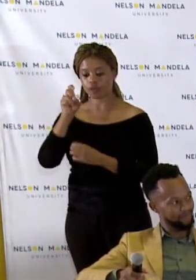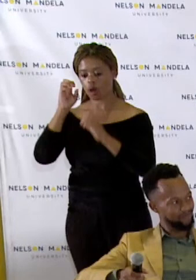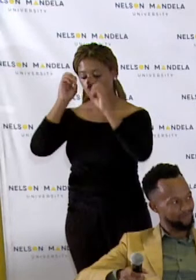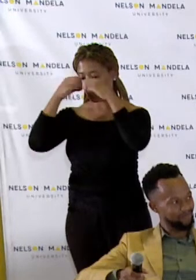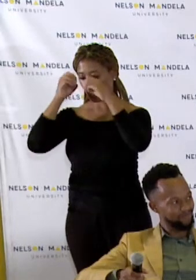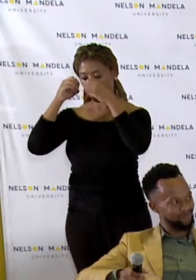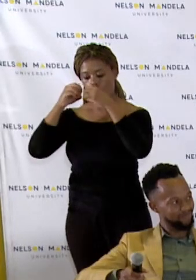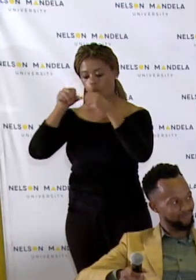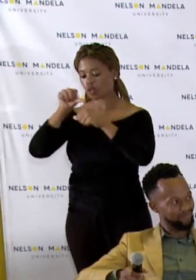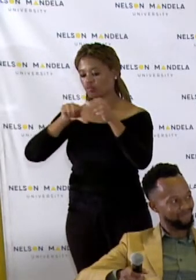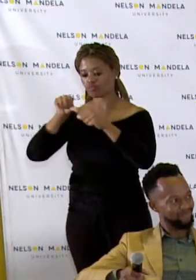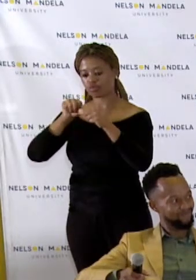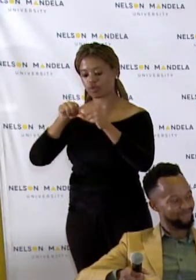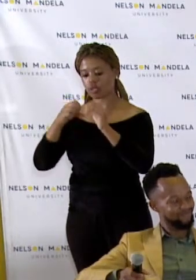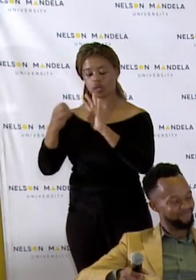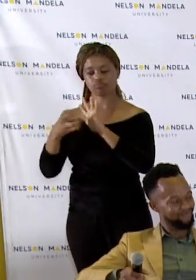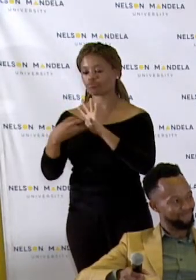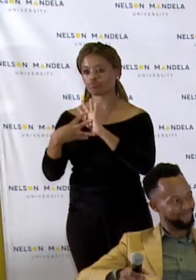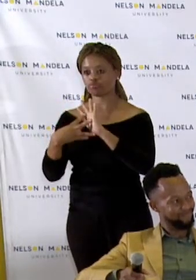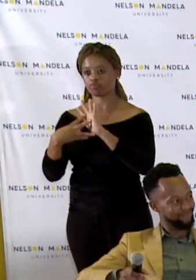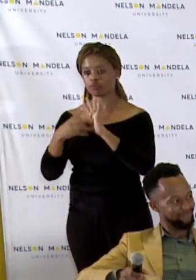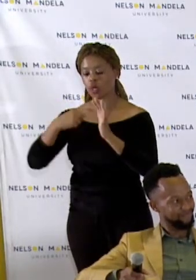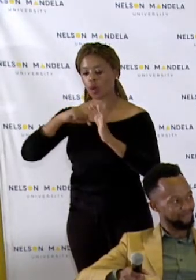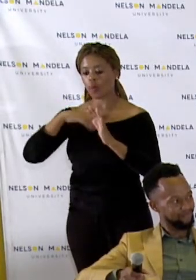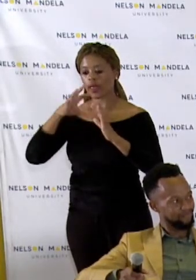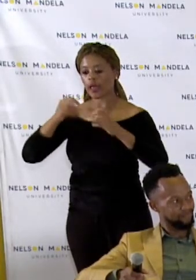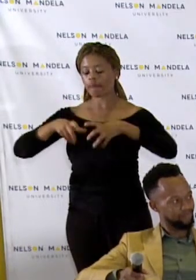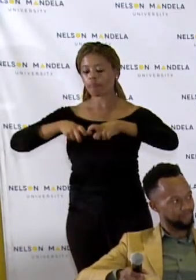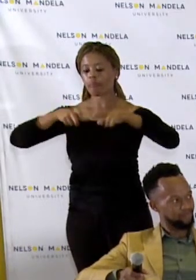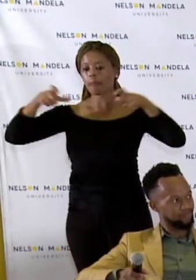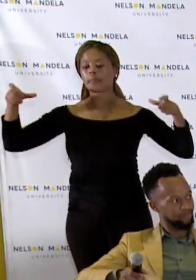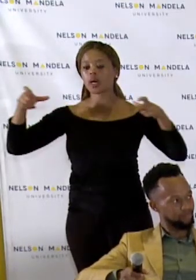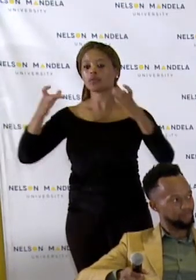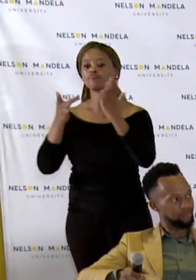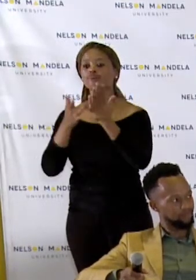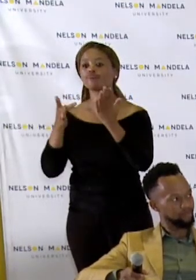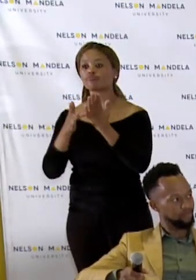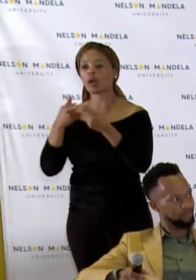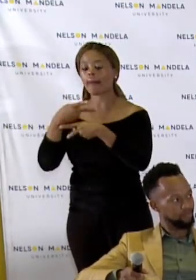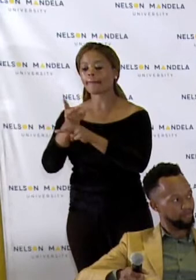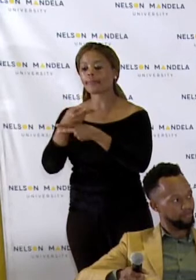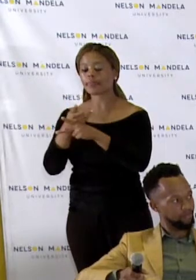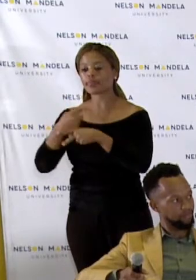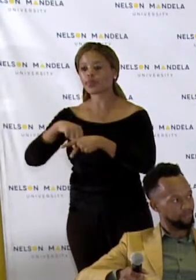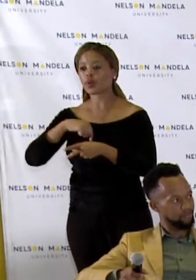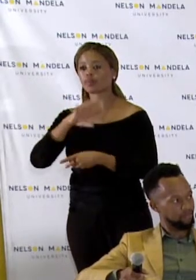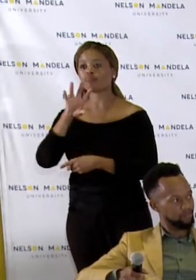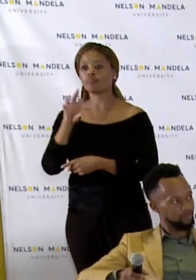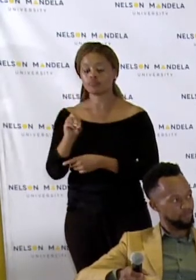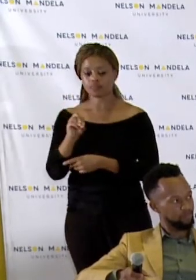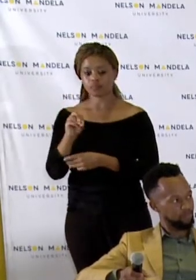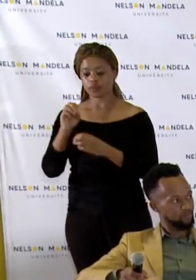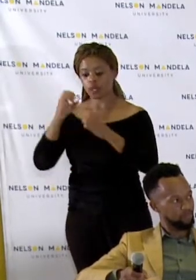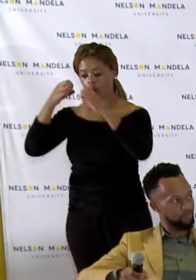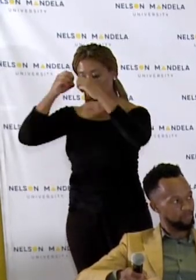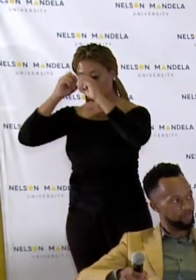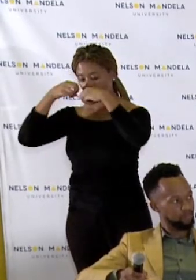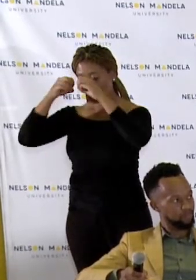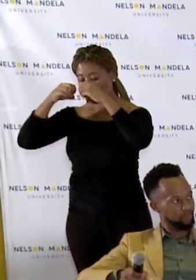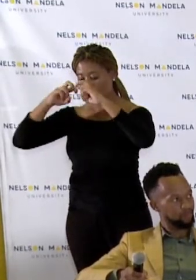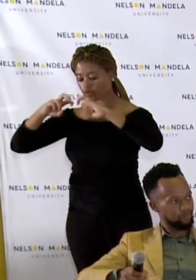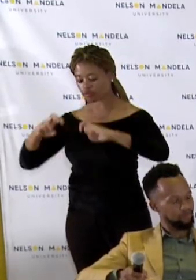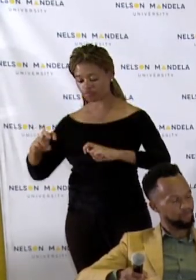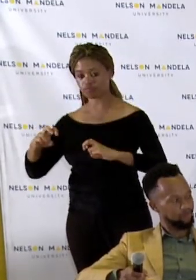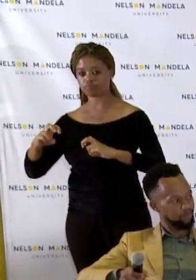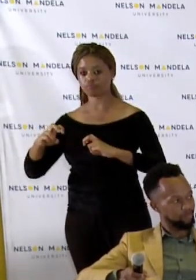not a social media company. We have a very broad range of technological products that we have as Google, and Google Search is